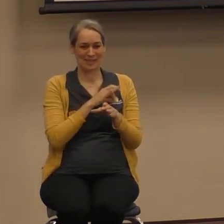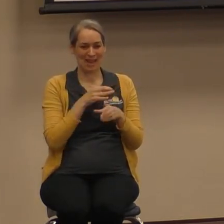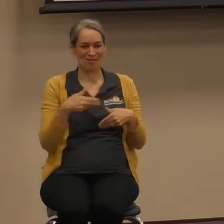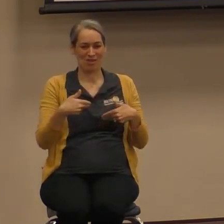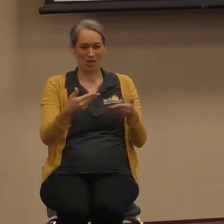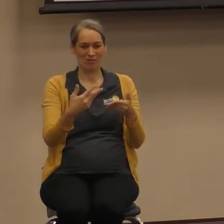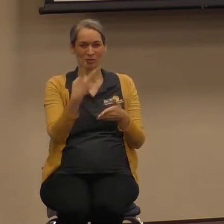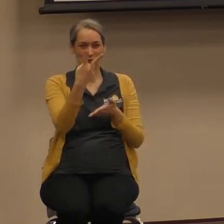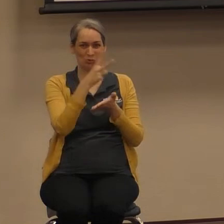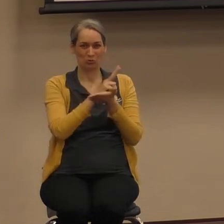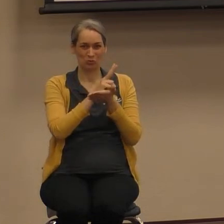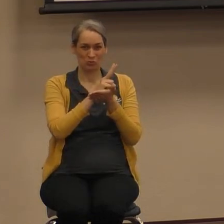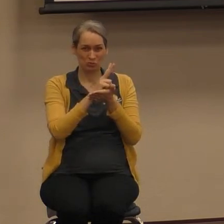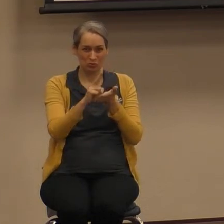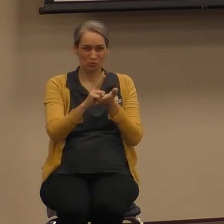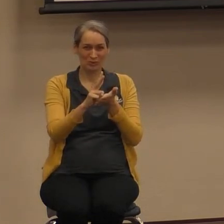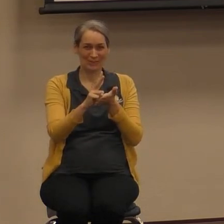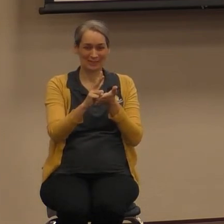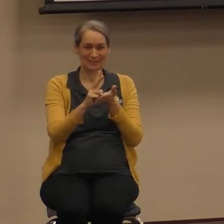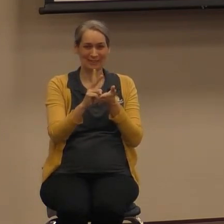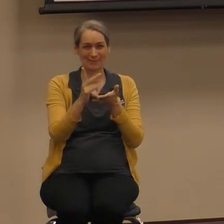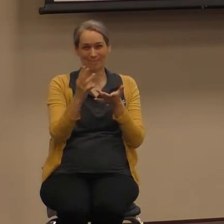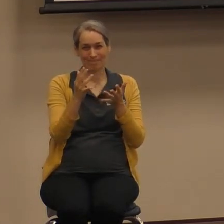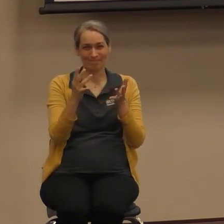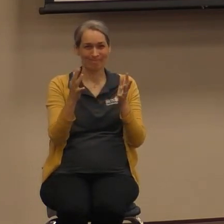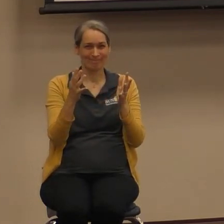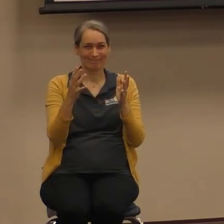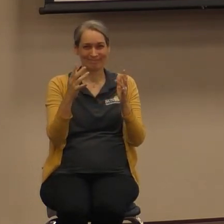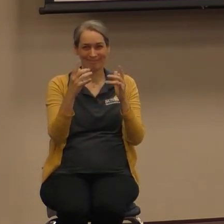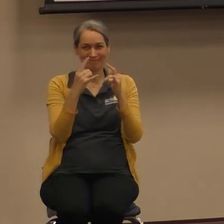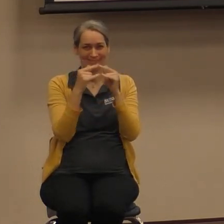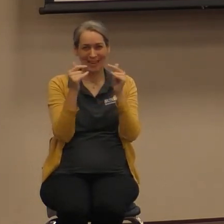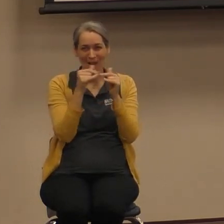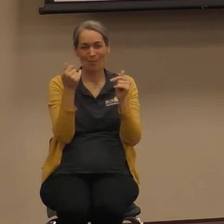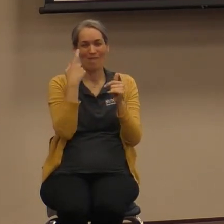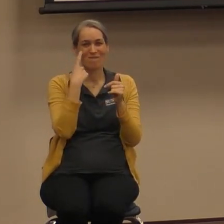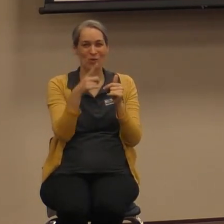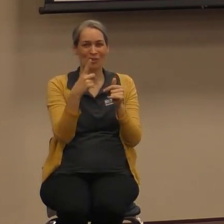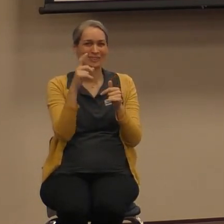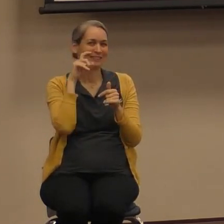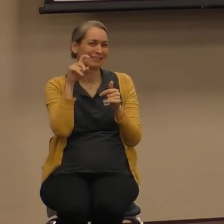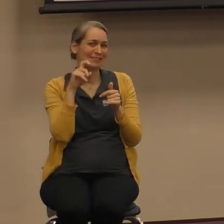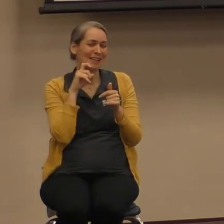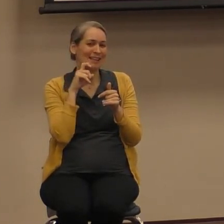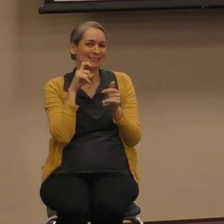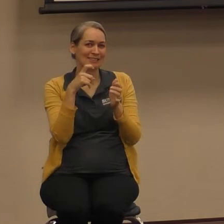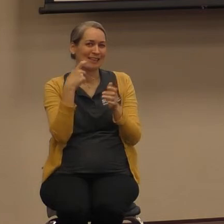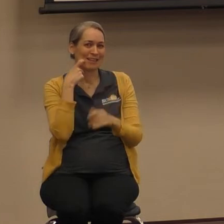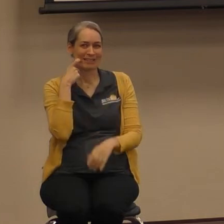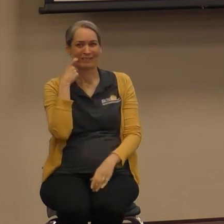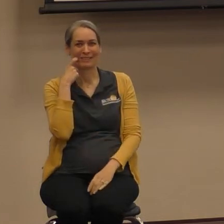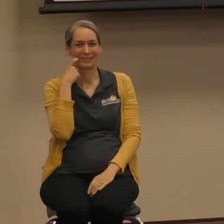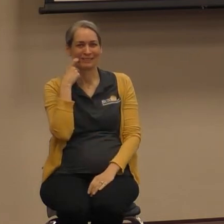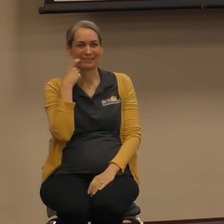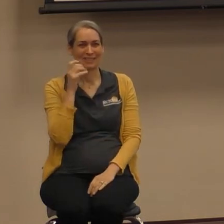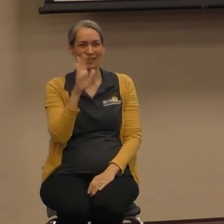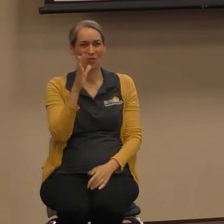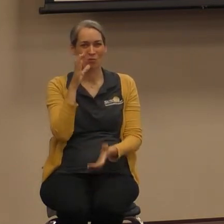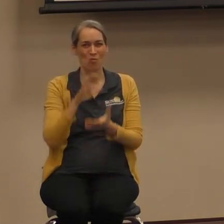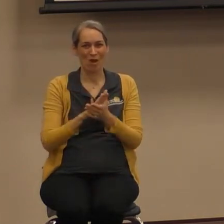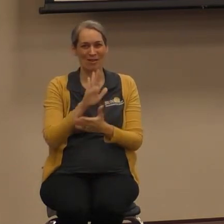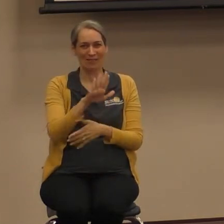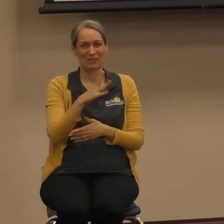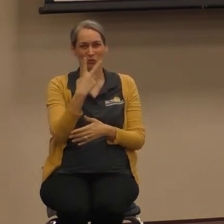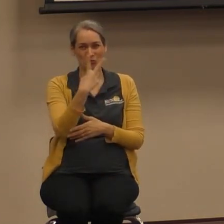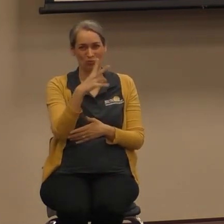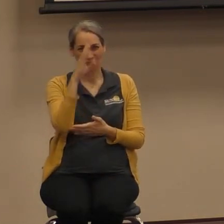for sex addicts. On a personal note, Joe and his wife Alyssa and his 2 sons, Harrison and Lachlan,